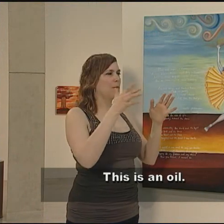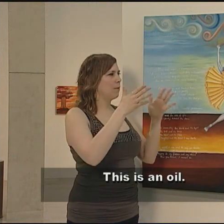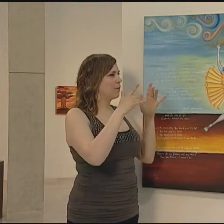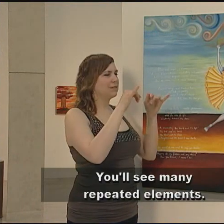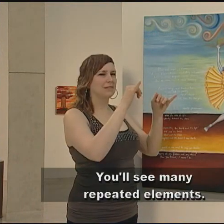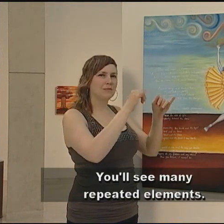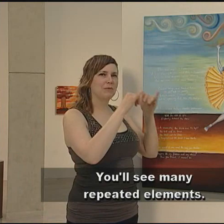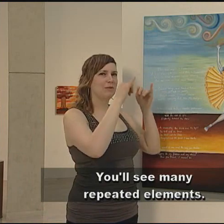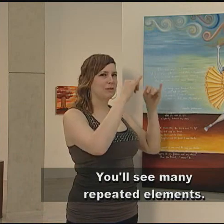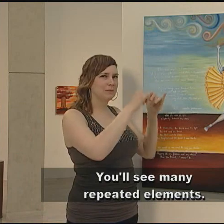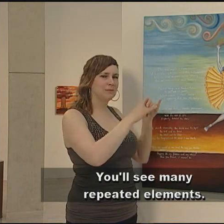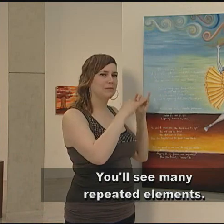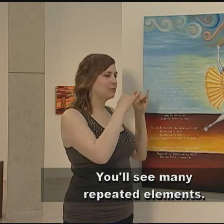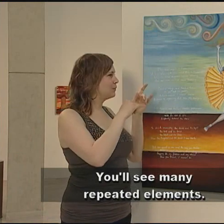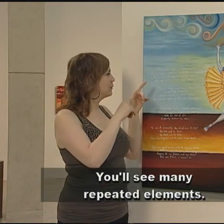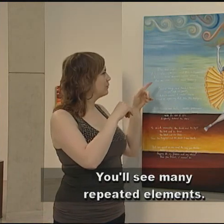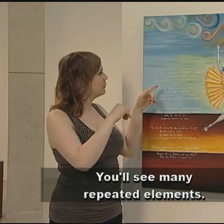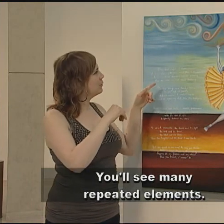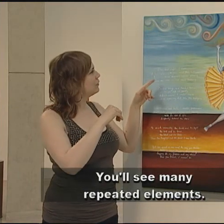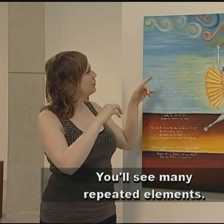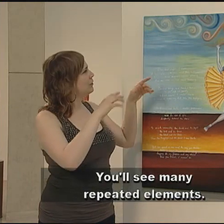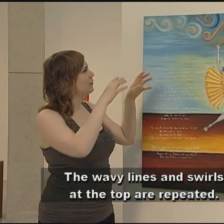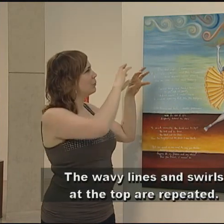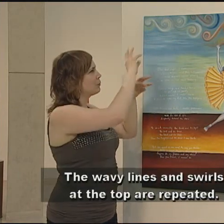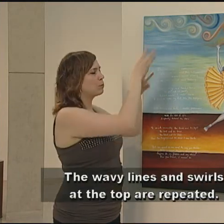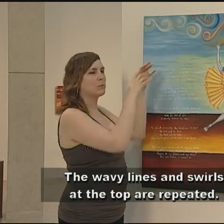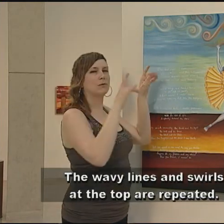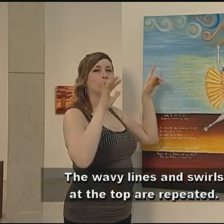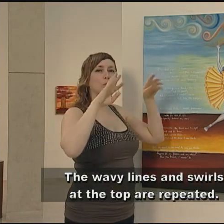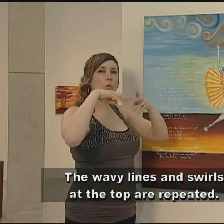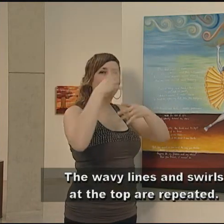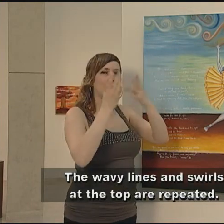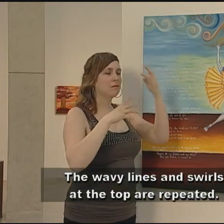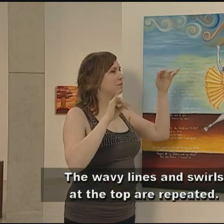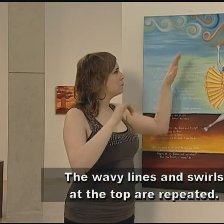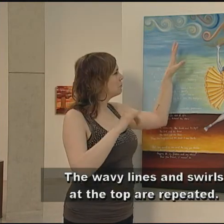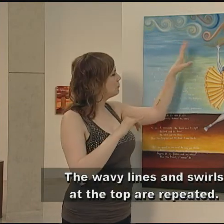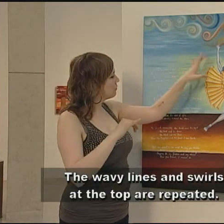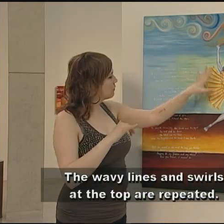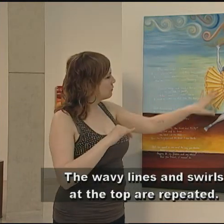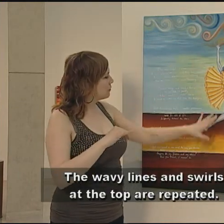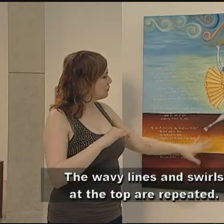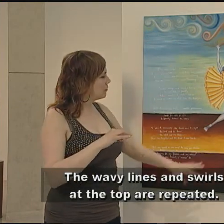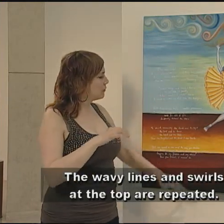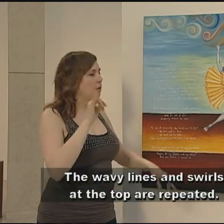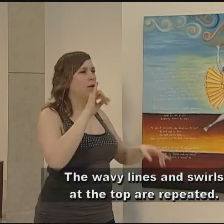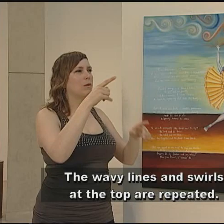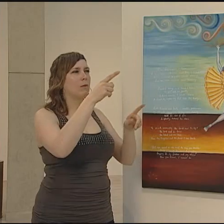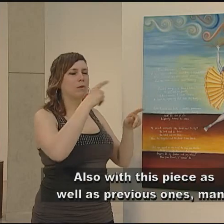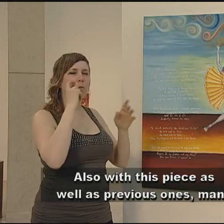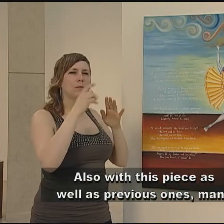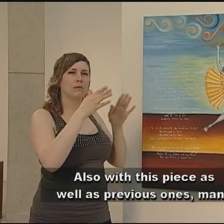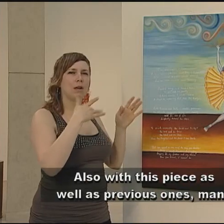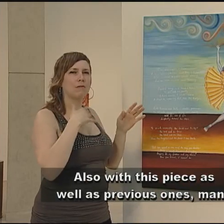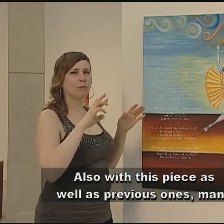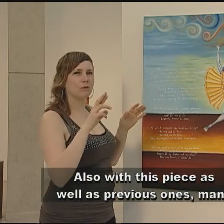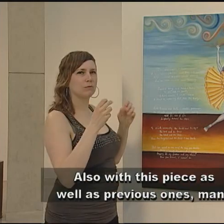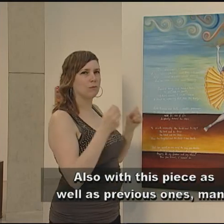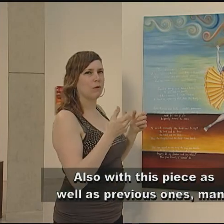This is an oil. You'll see many repeated elements. The wavy lines and swirls at top are repeated. Also with